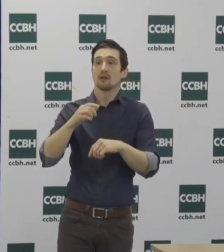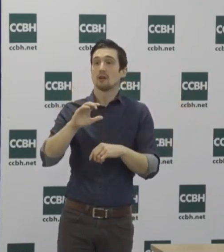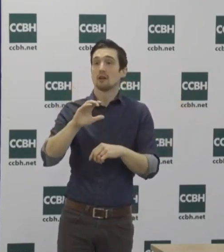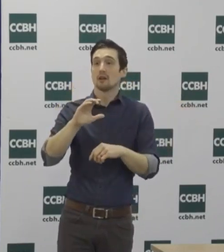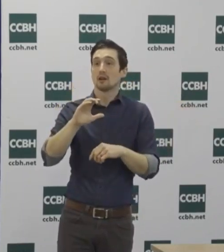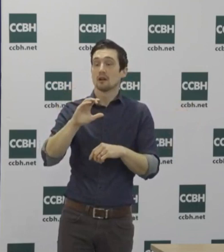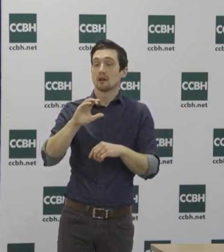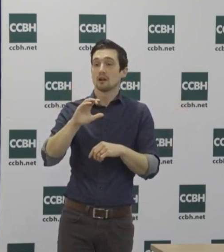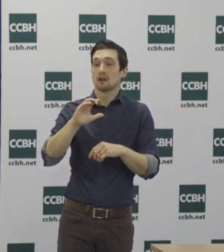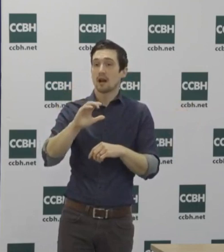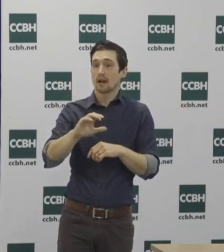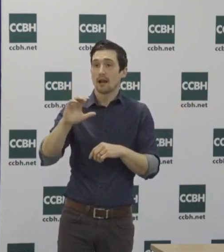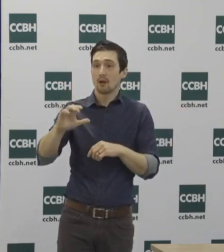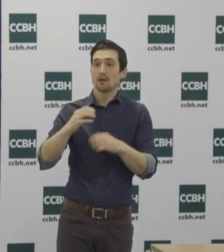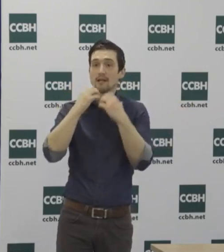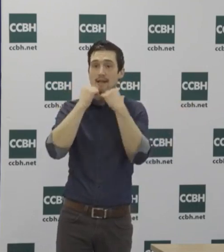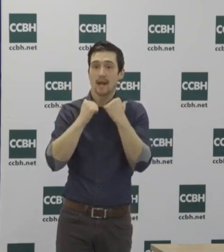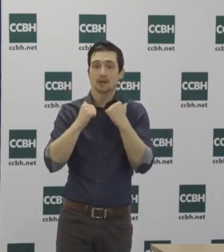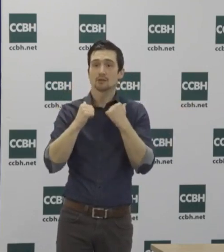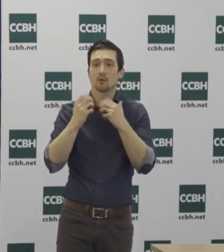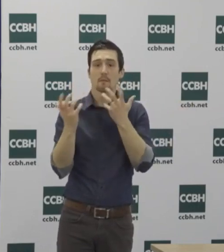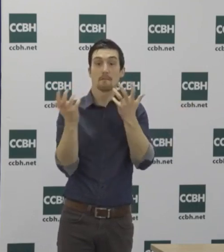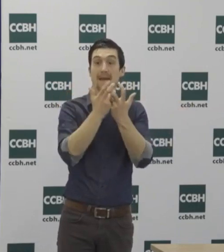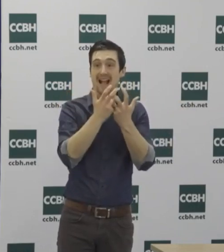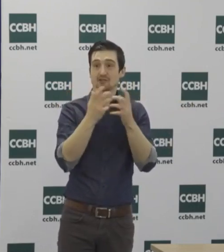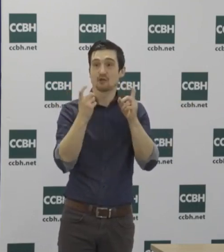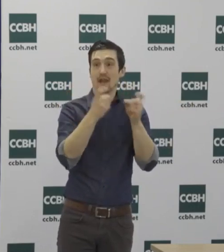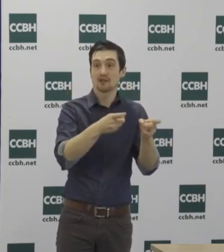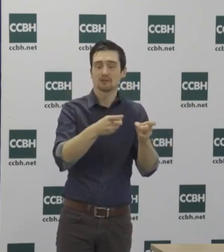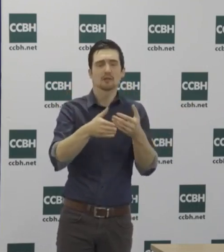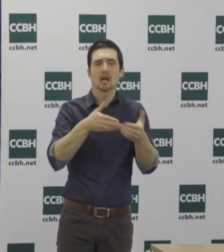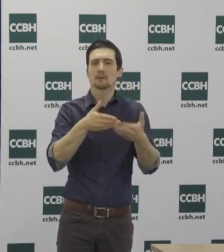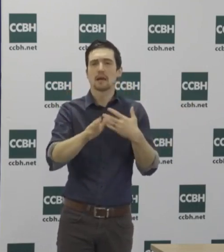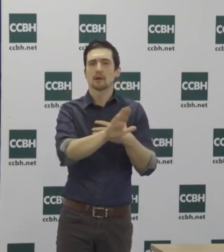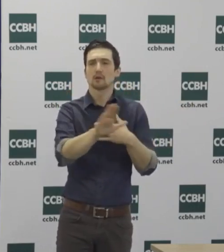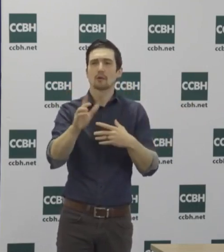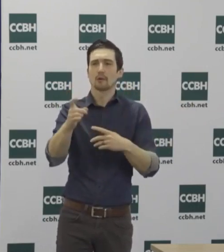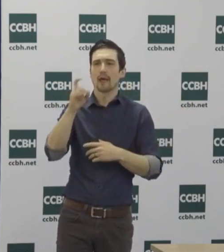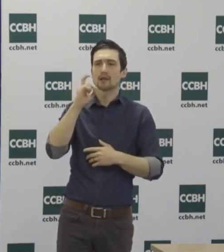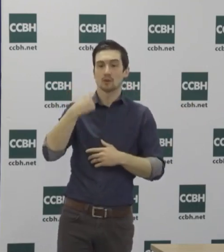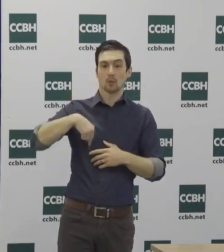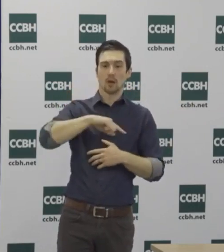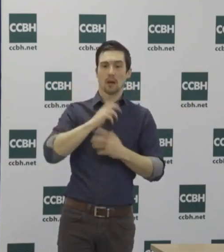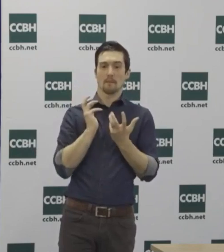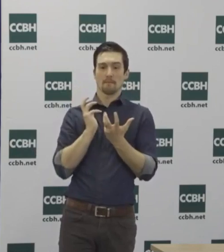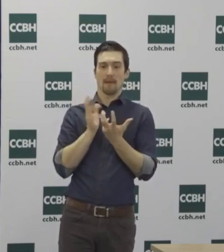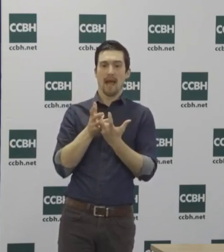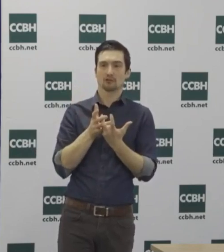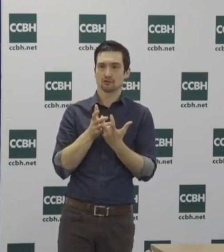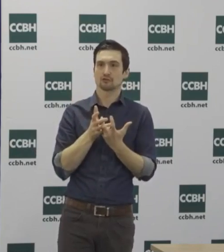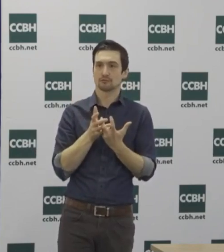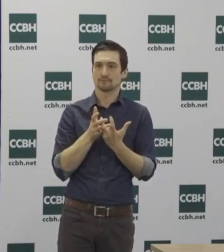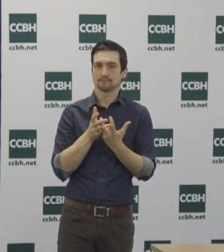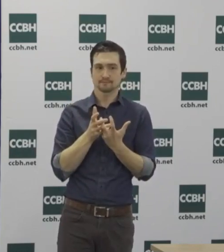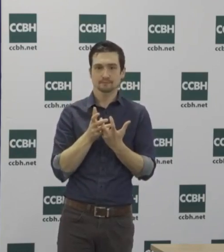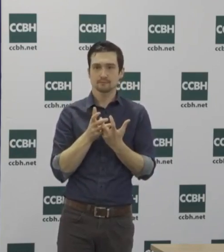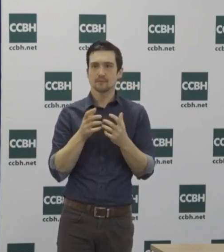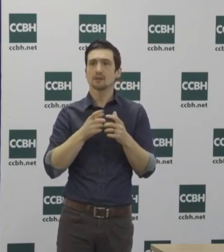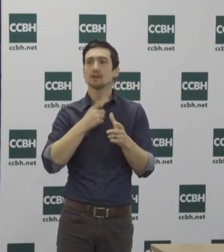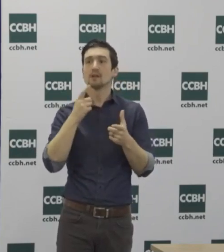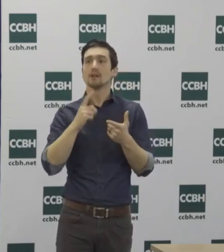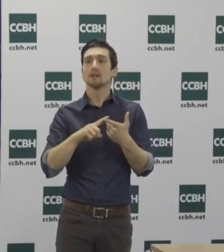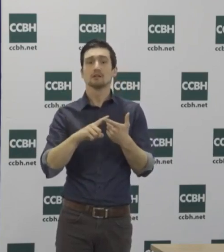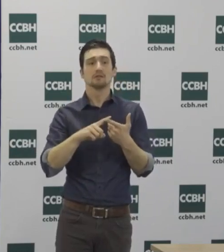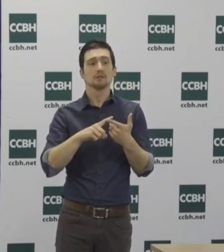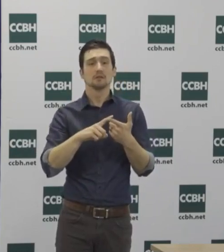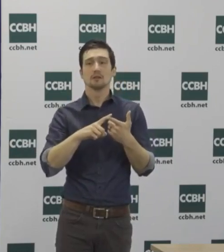again, this can be small donations, any size donations are great. They'll match donors with a family being helped